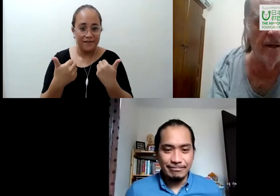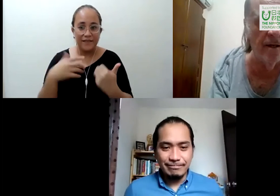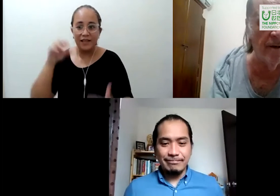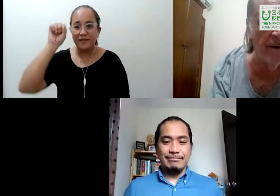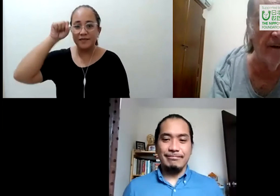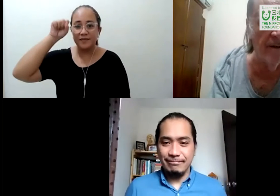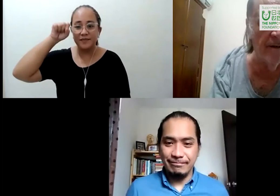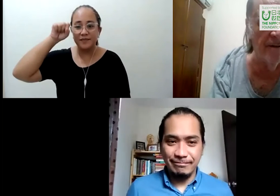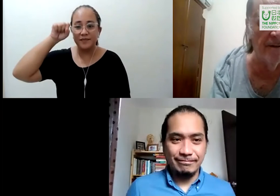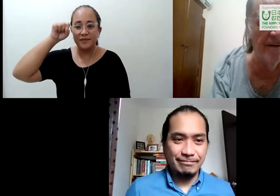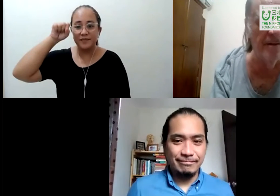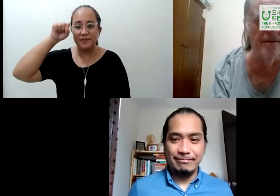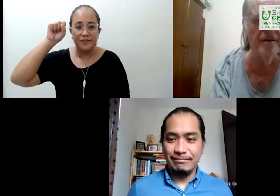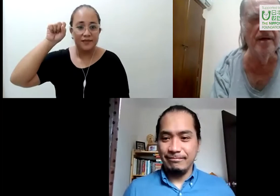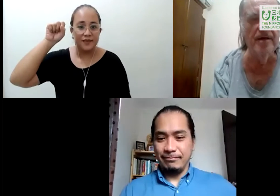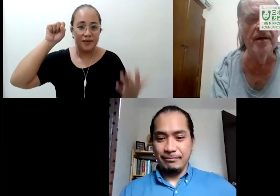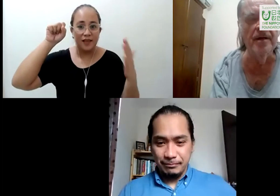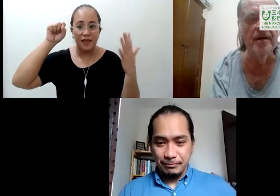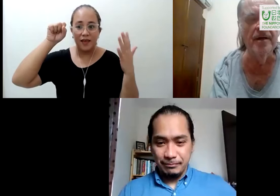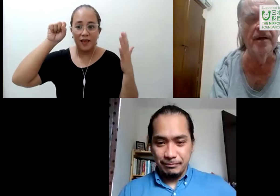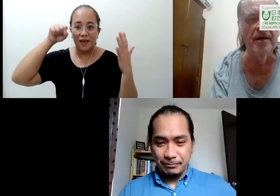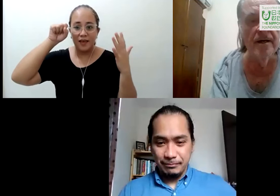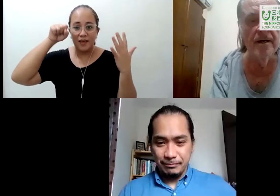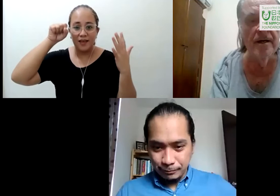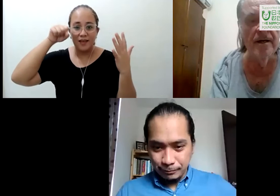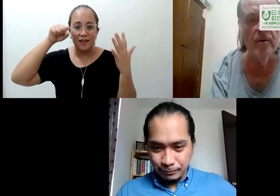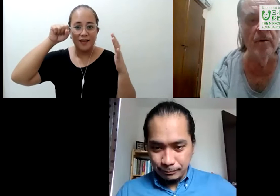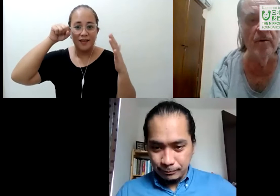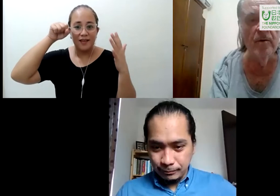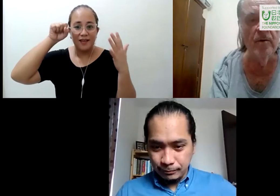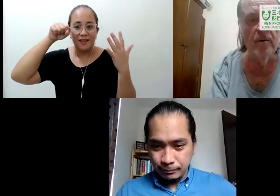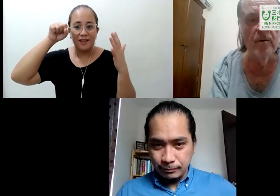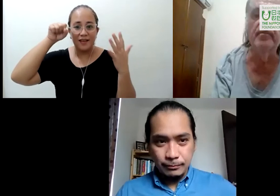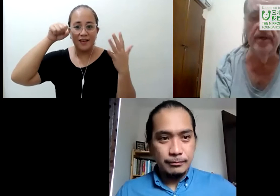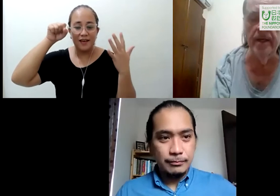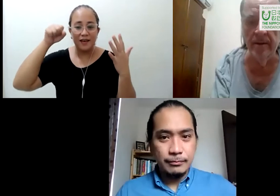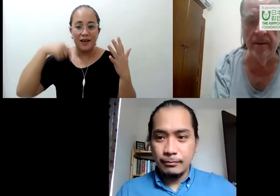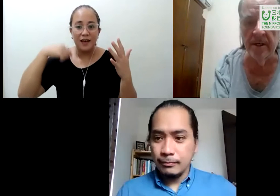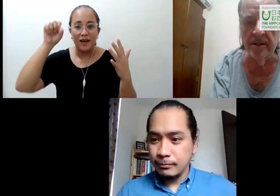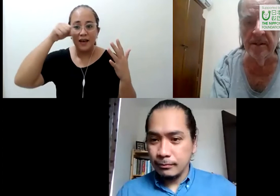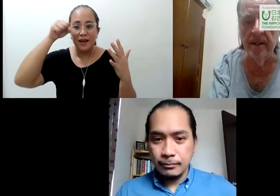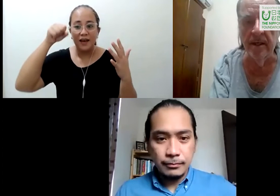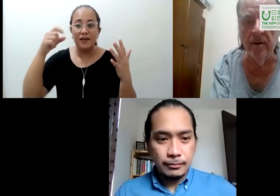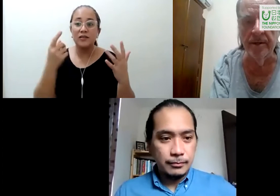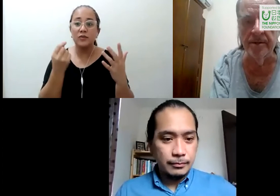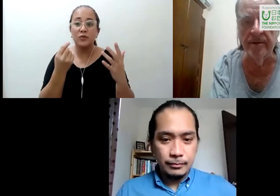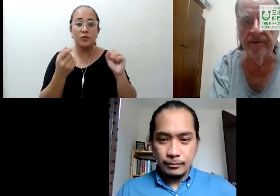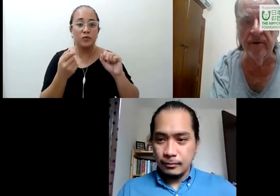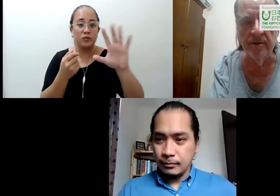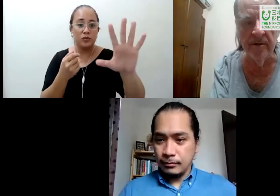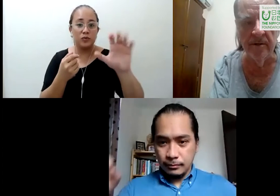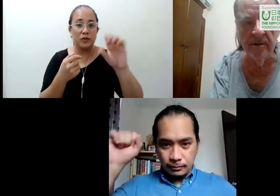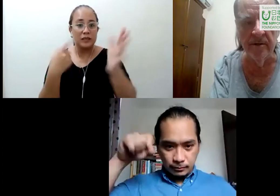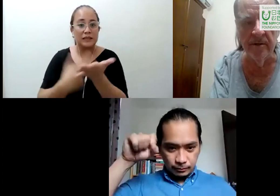not here. Okay. We'll have Shock put it up and discuss the questions